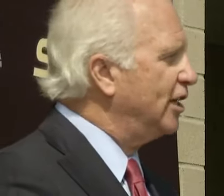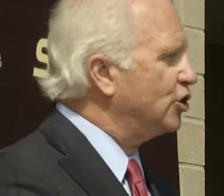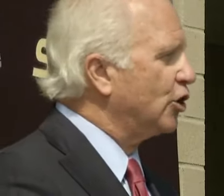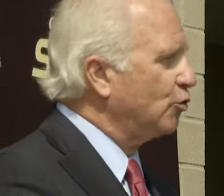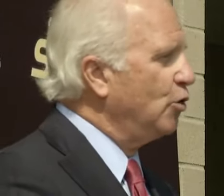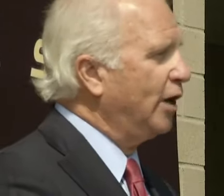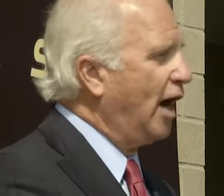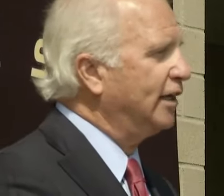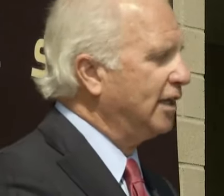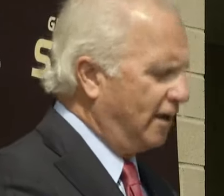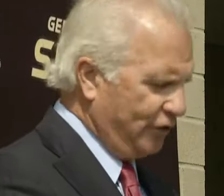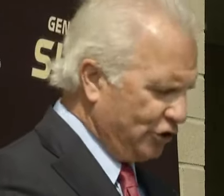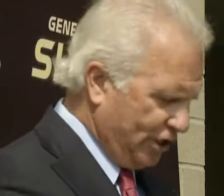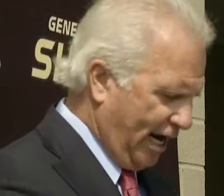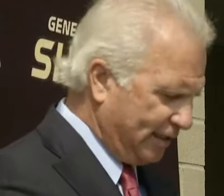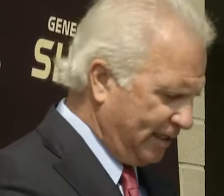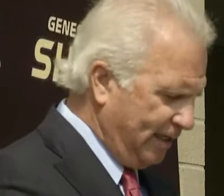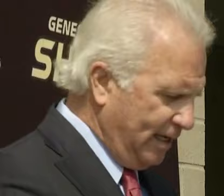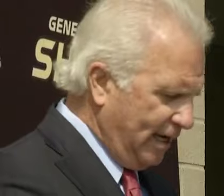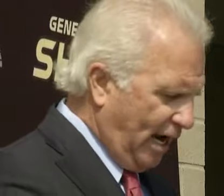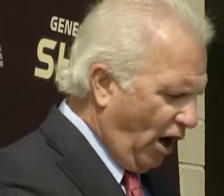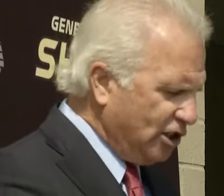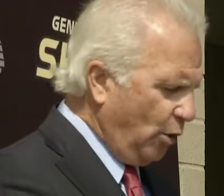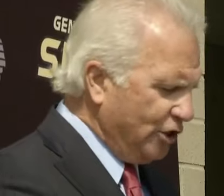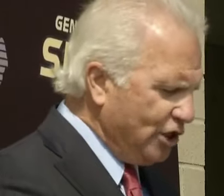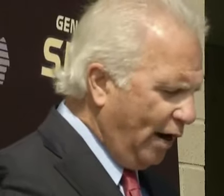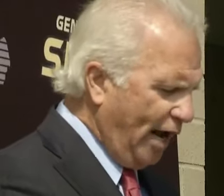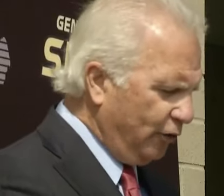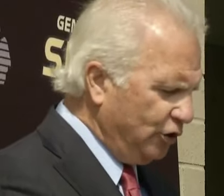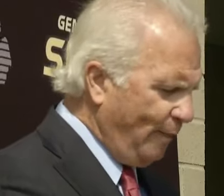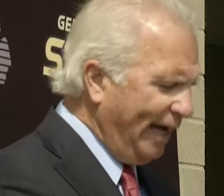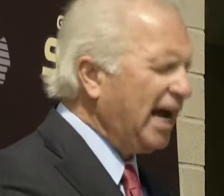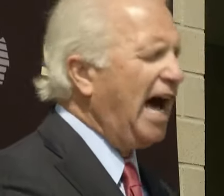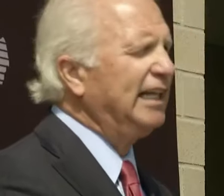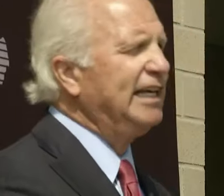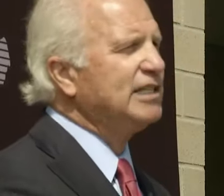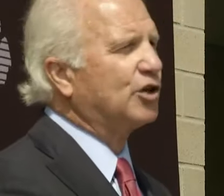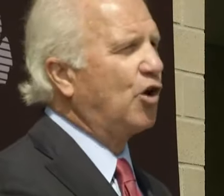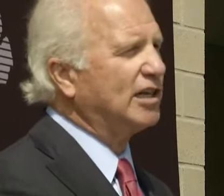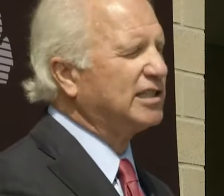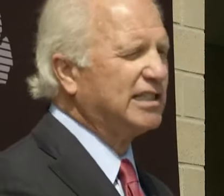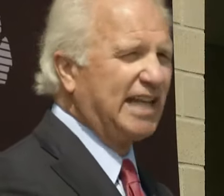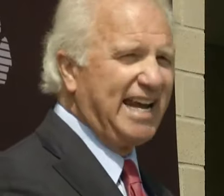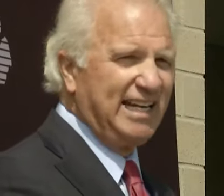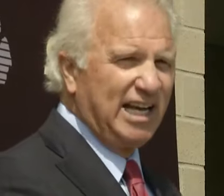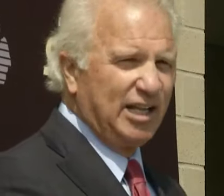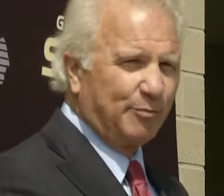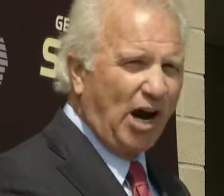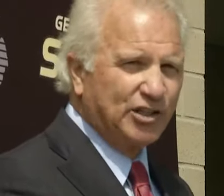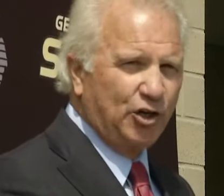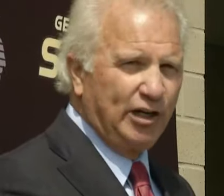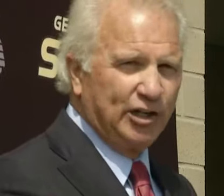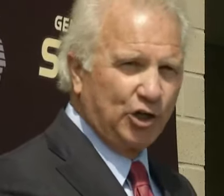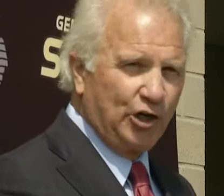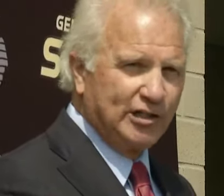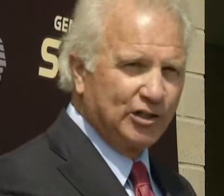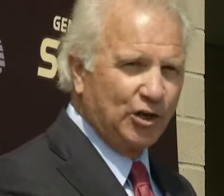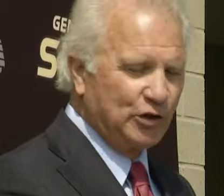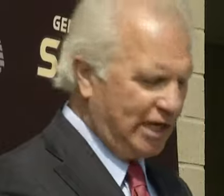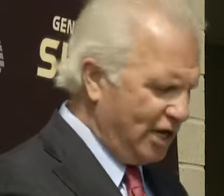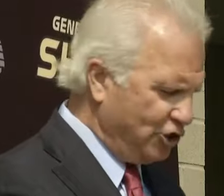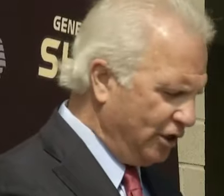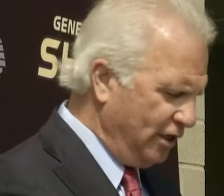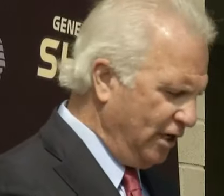this legislation through and onto the Governor's desk. Also, a shout out to my colleagues across the state, the Prosecuting